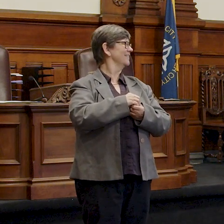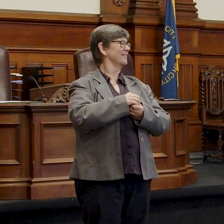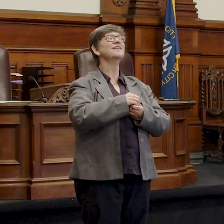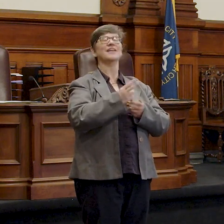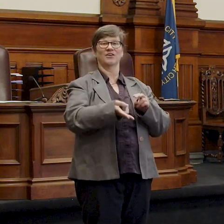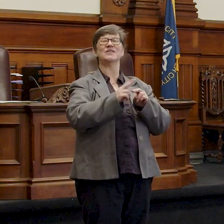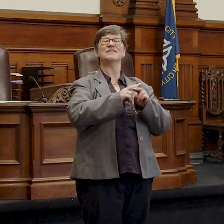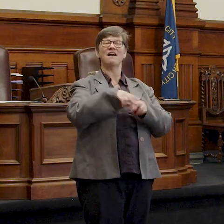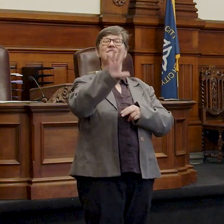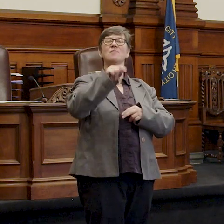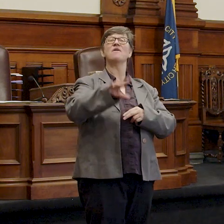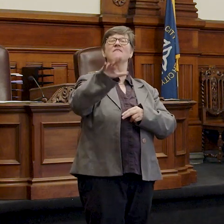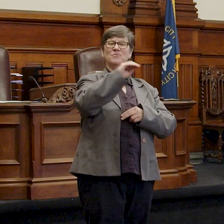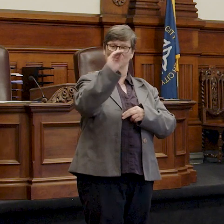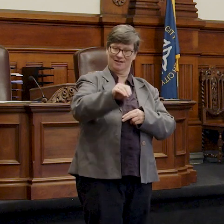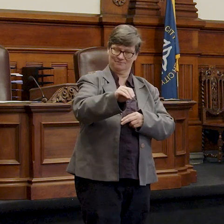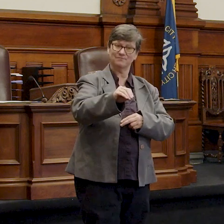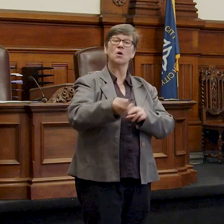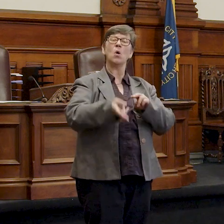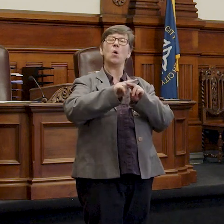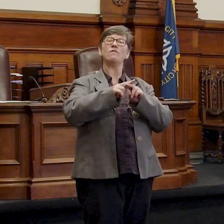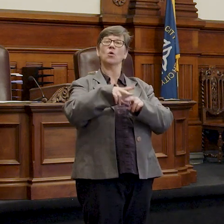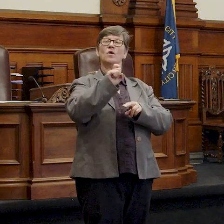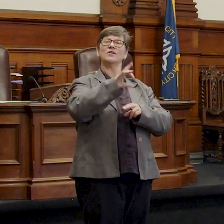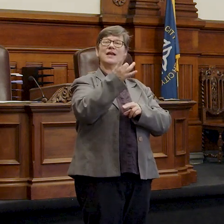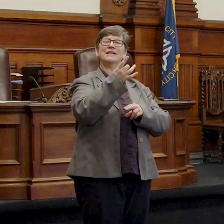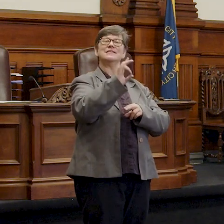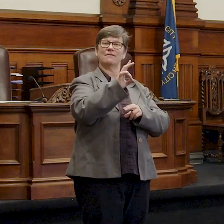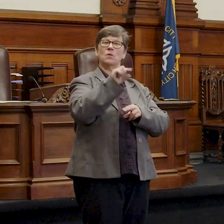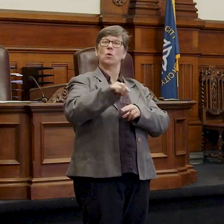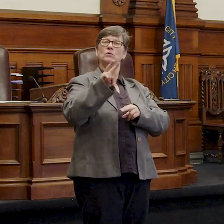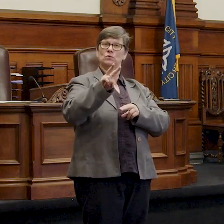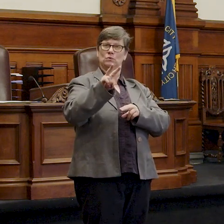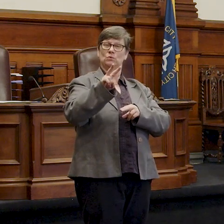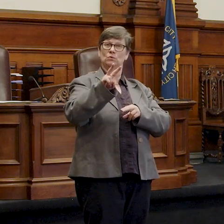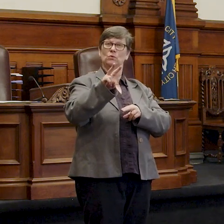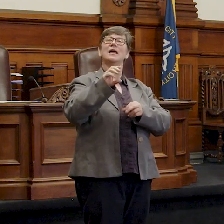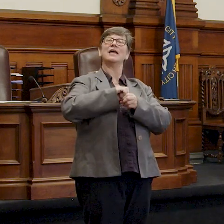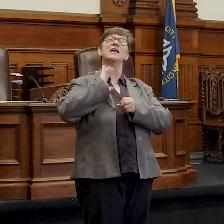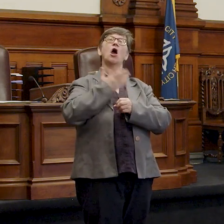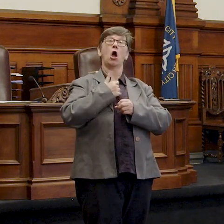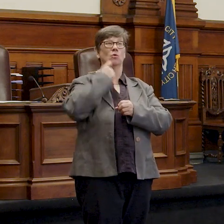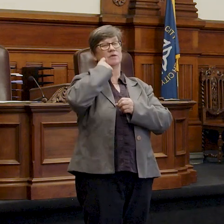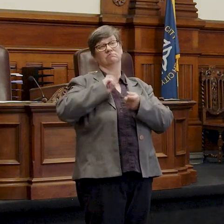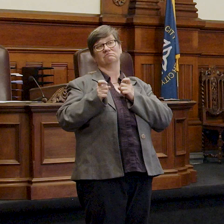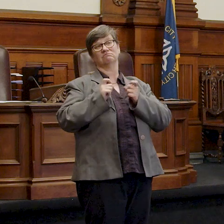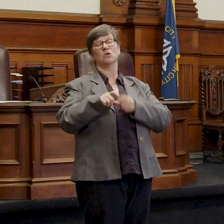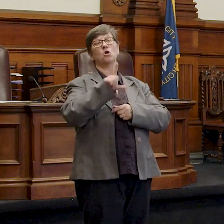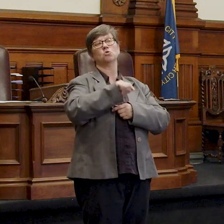increase of 5.5% over the $187.2 million in our amended